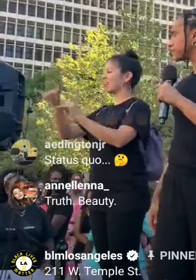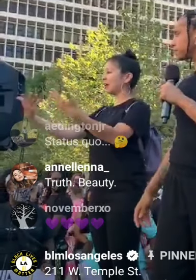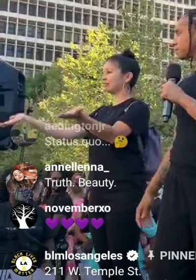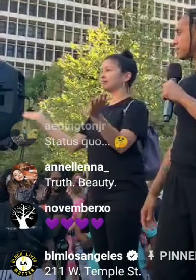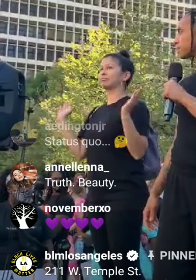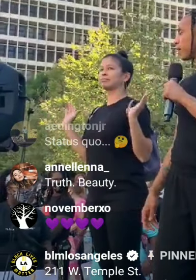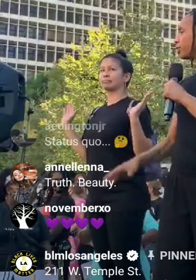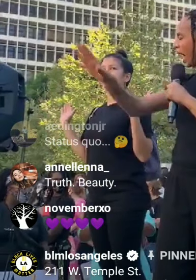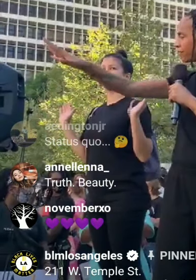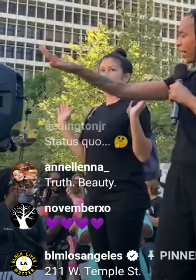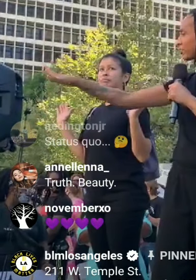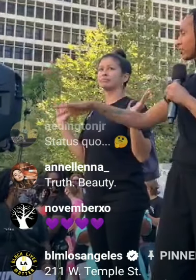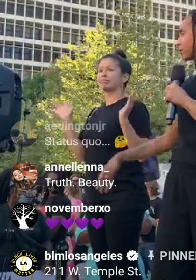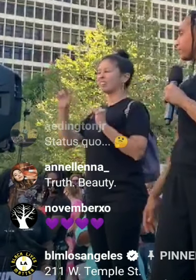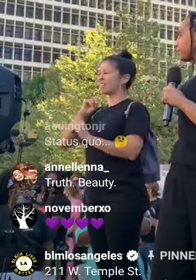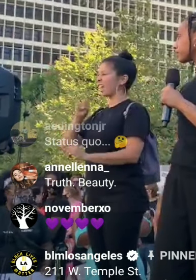us.